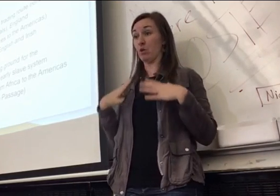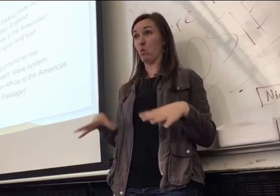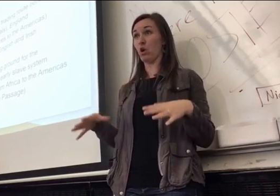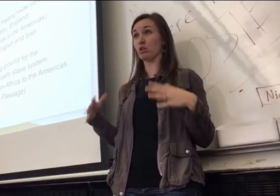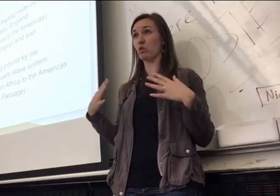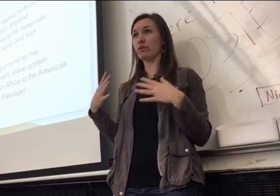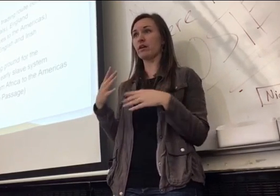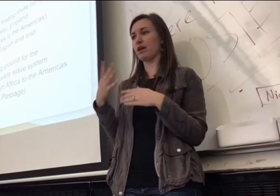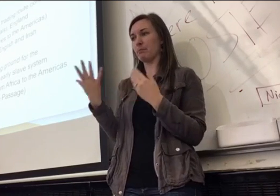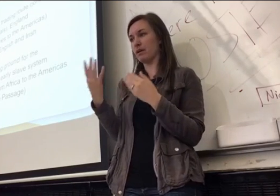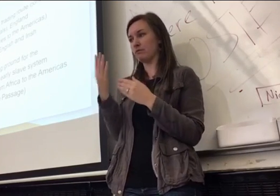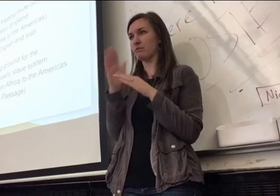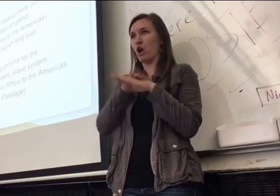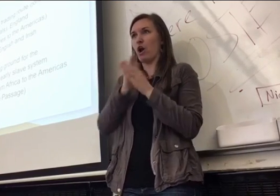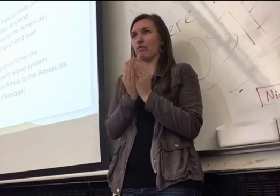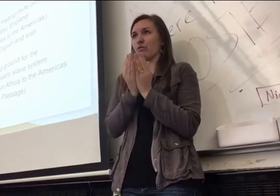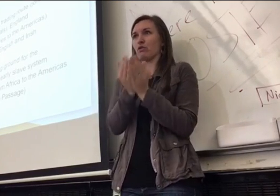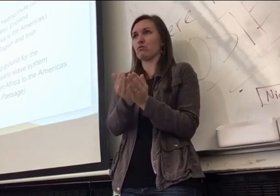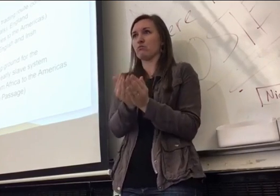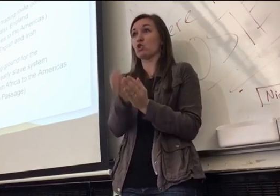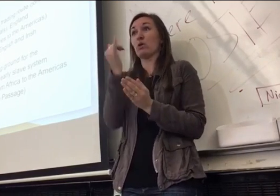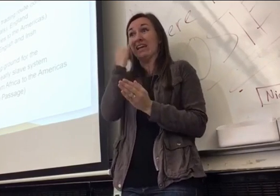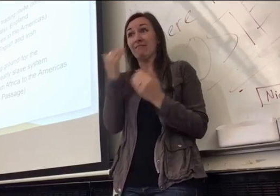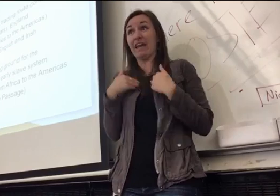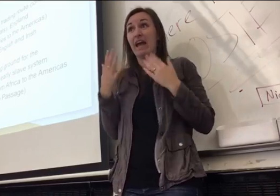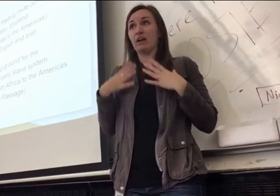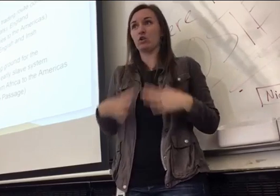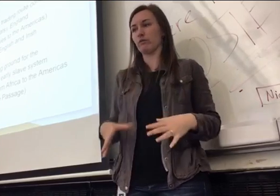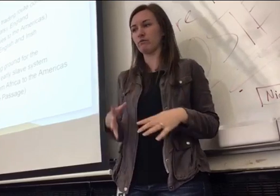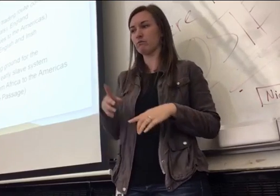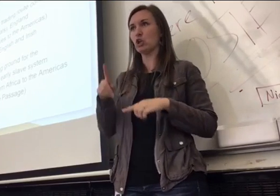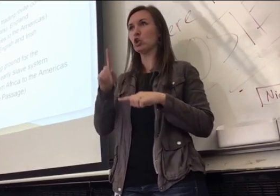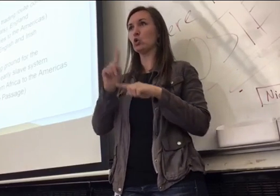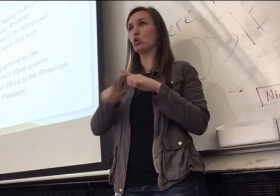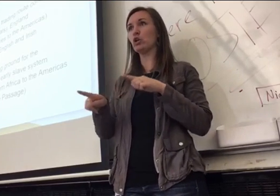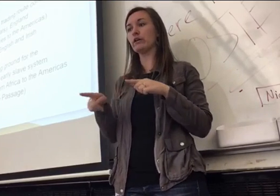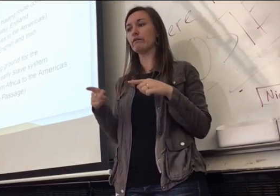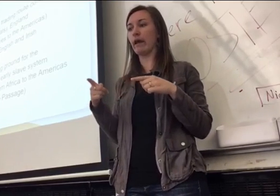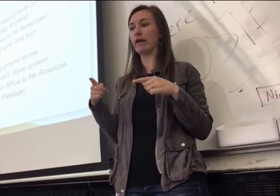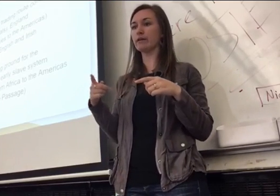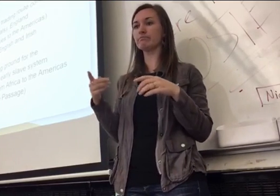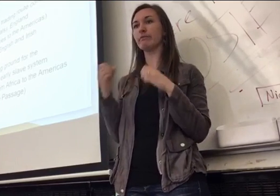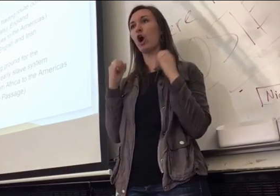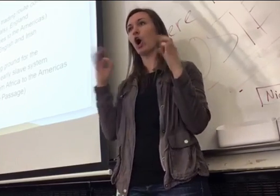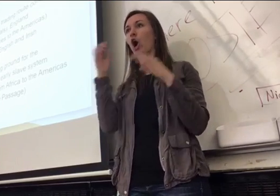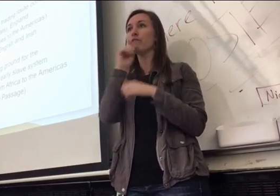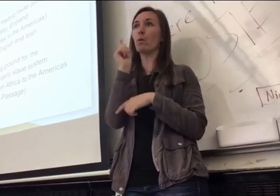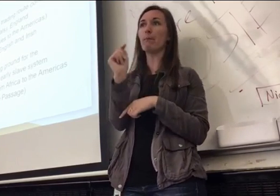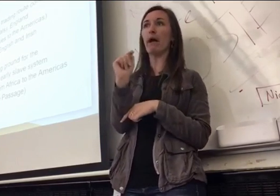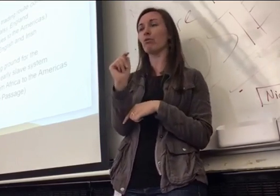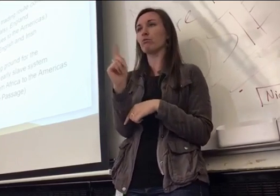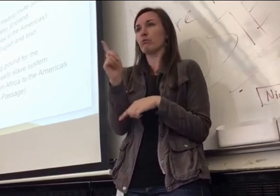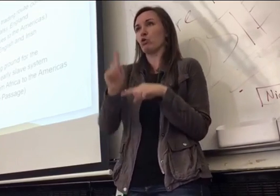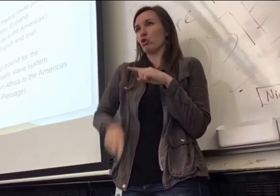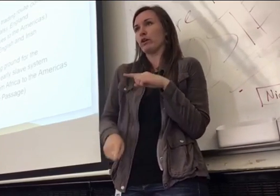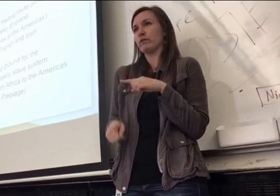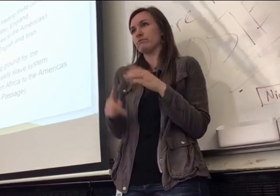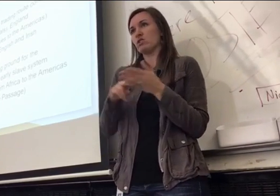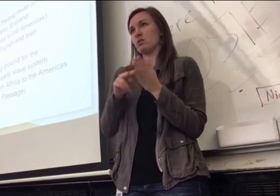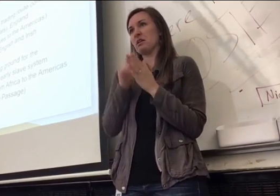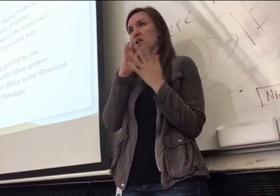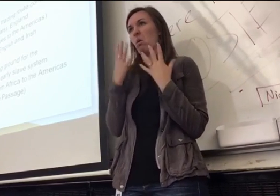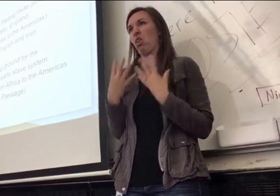go to the bathroom or anything like that. You just went through your clothes. And then you had a question. What did they do when the mutiny